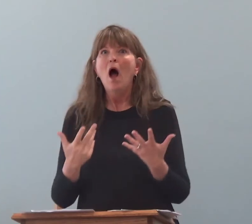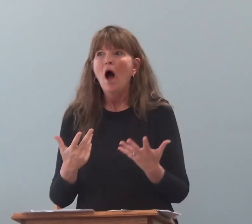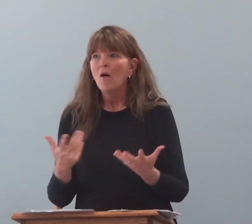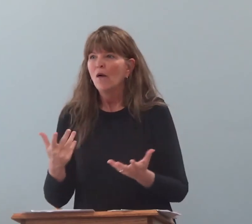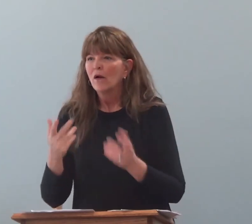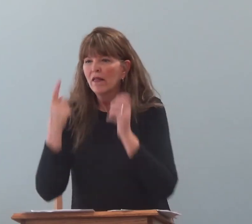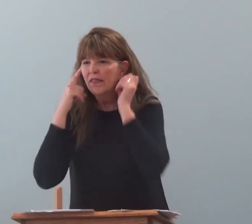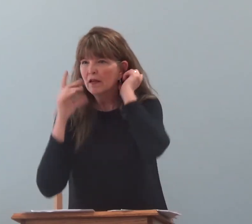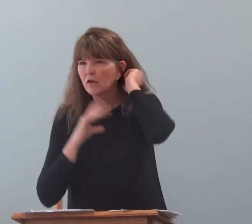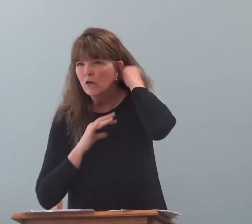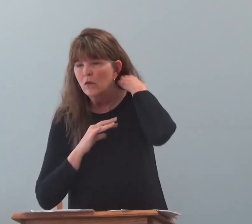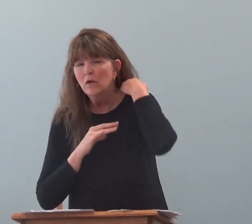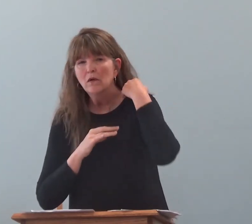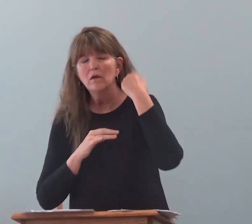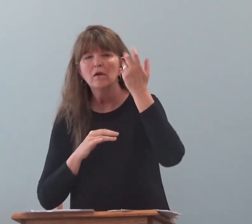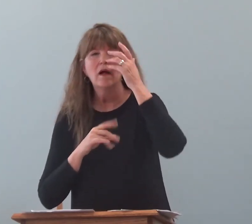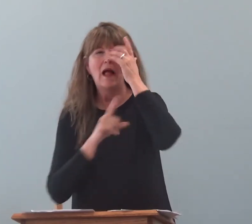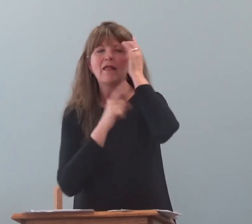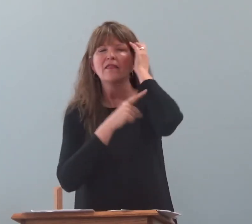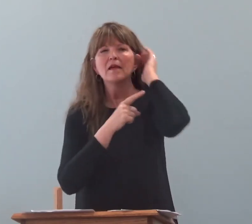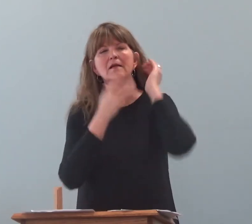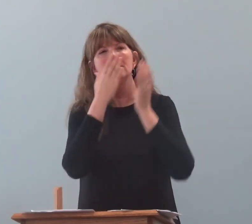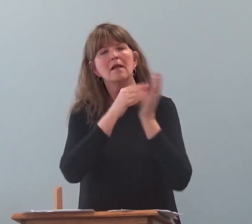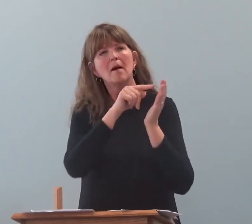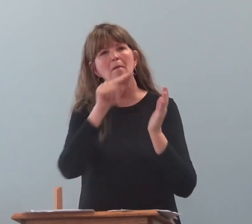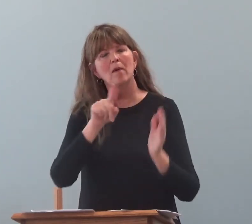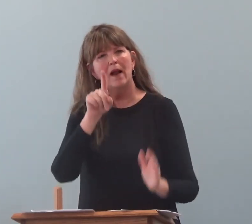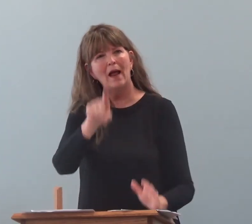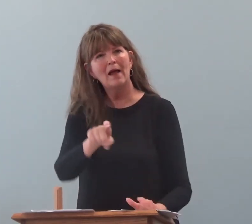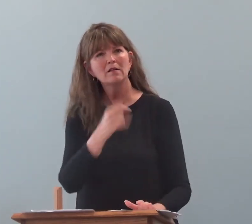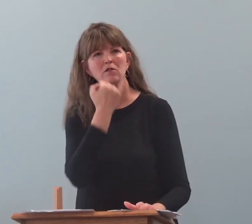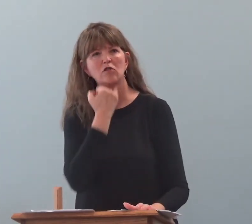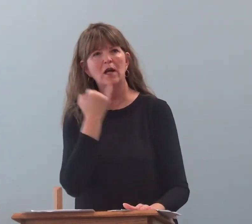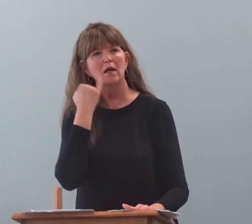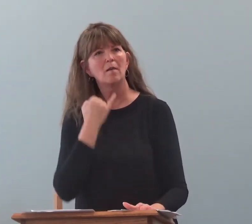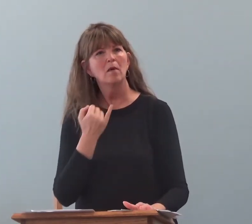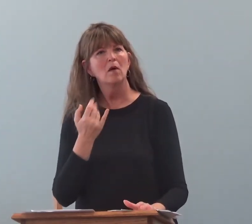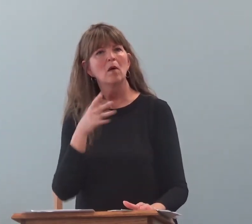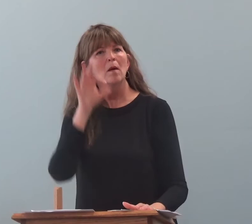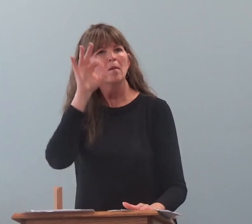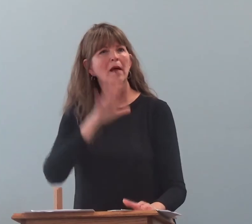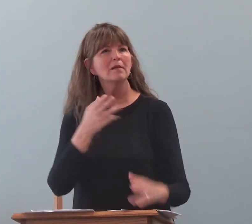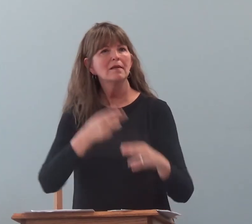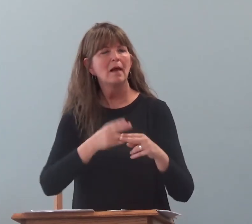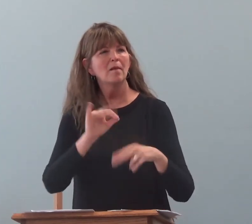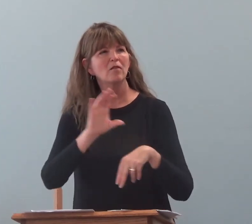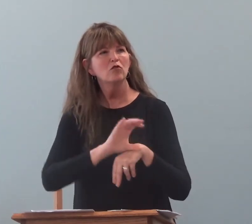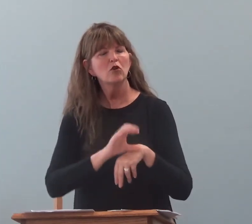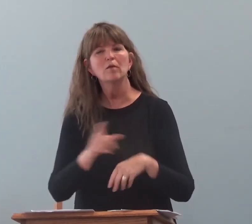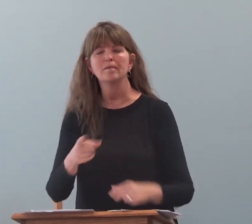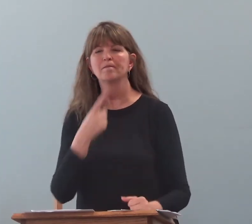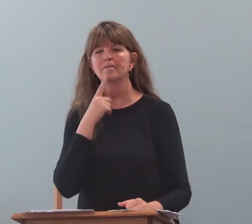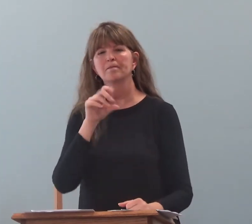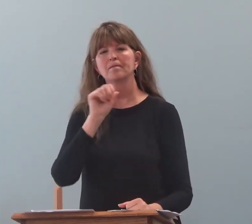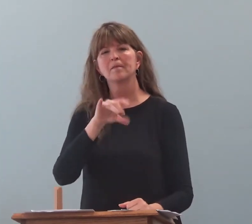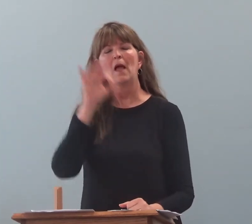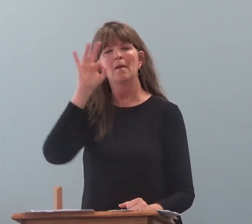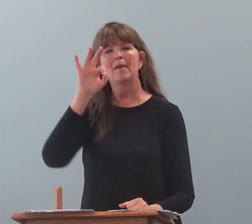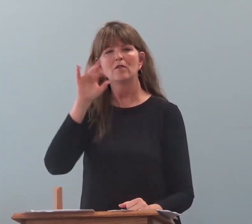know, the students are young, and some of them thought it was cool, and some of them didn't. And some of them asked Jacob. They said, what's the name of the church? And he